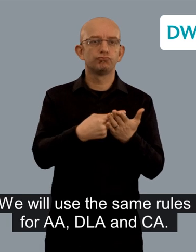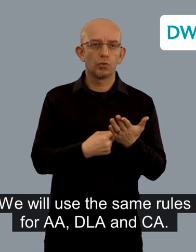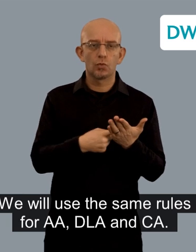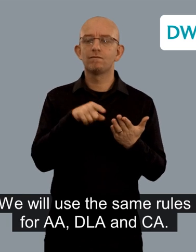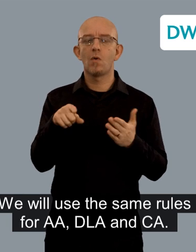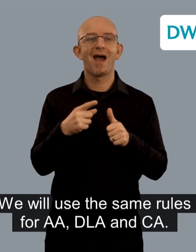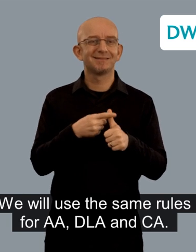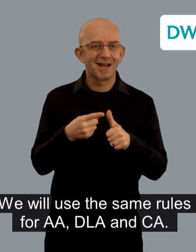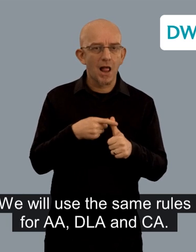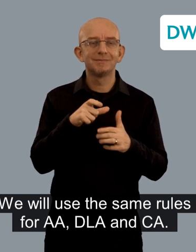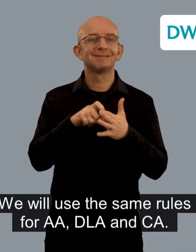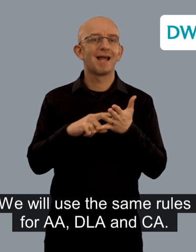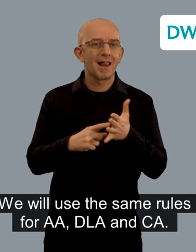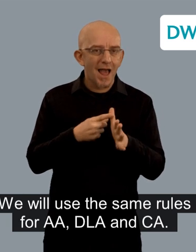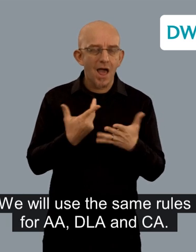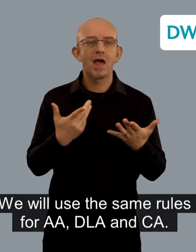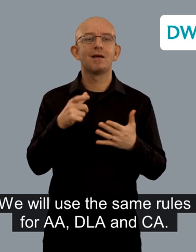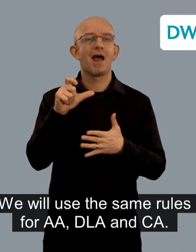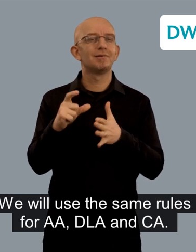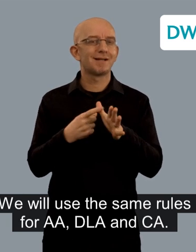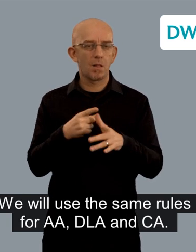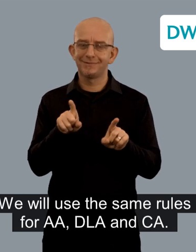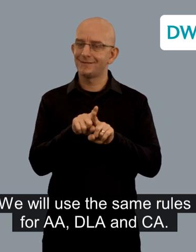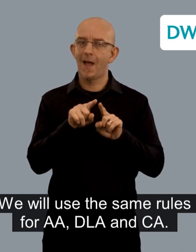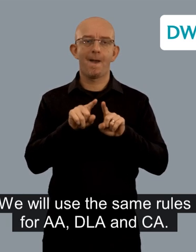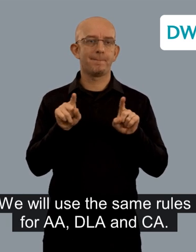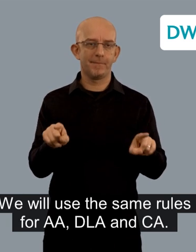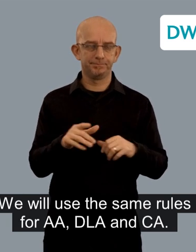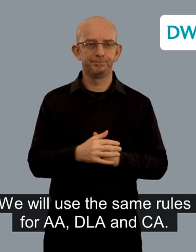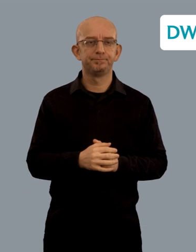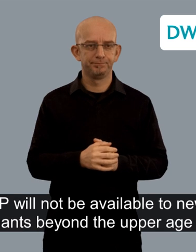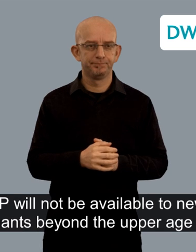We will use the same rules for AA, DLA and CA.